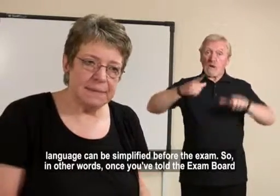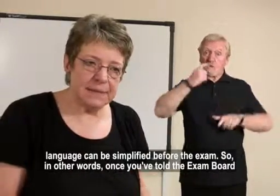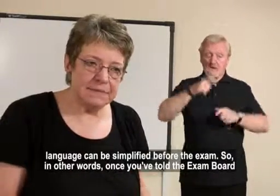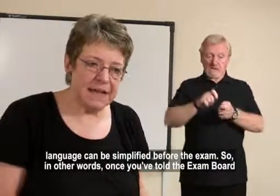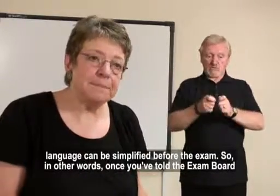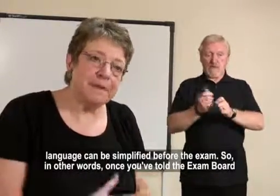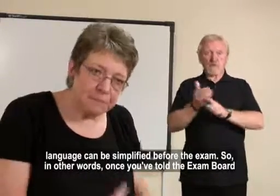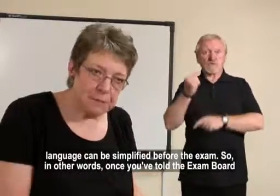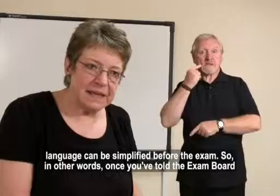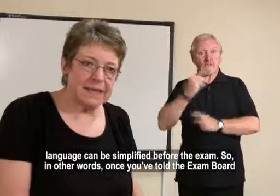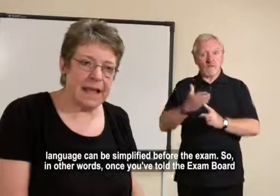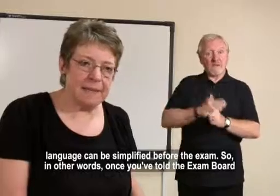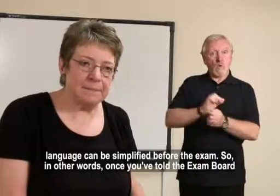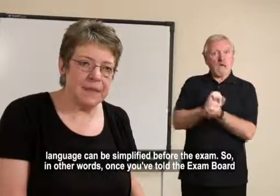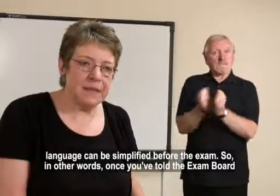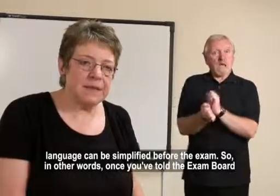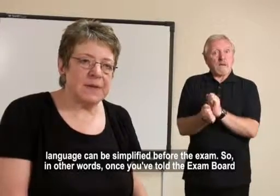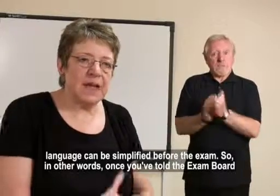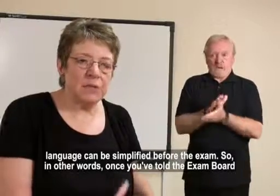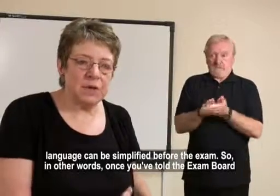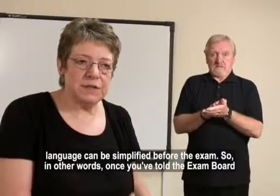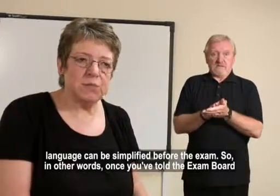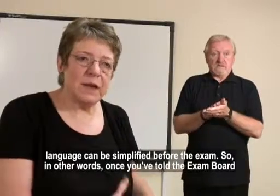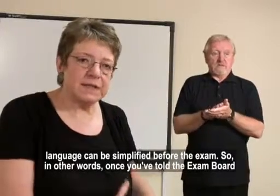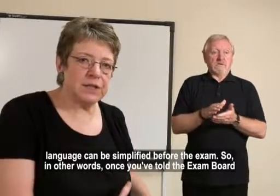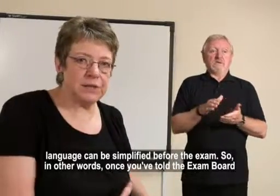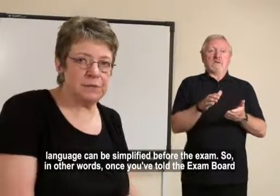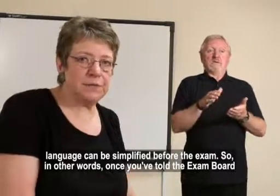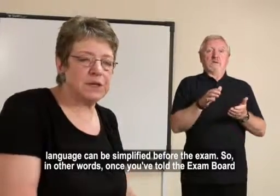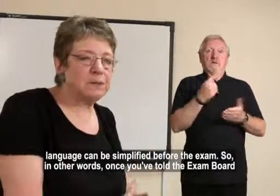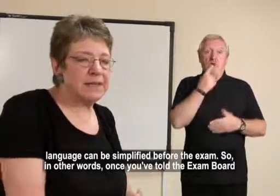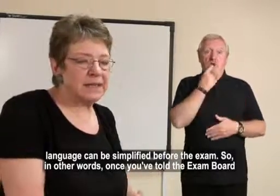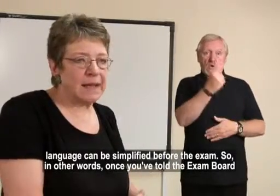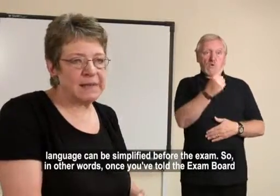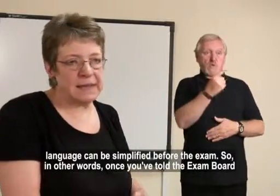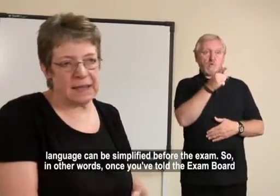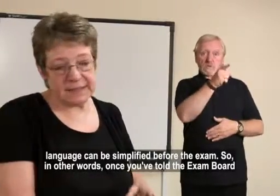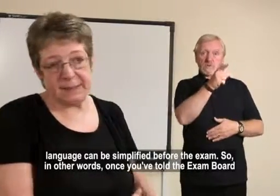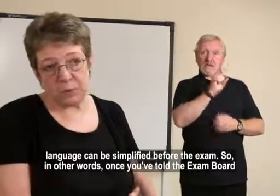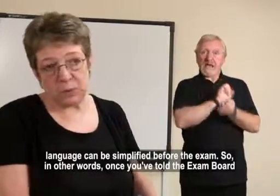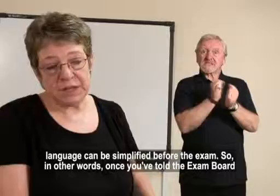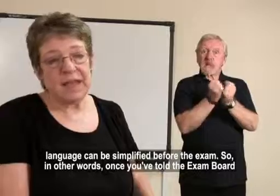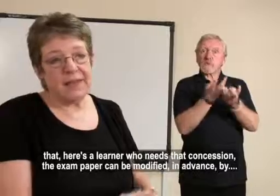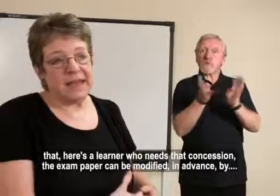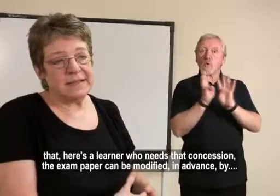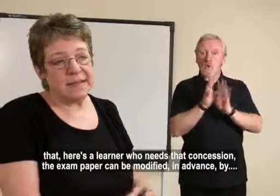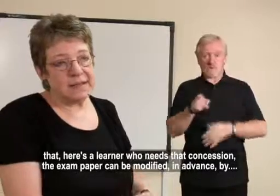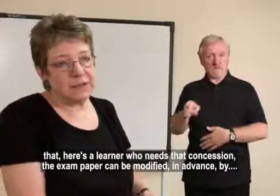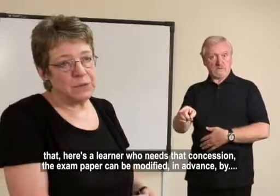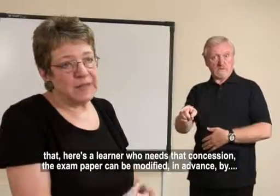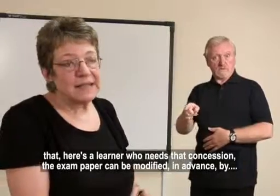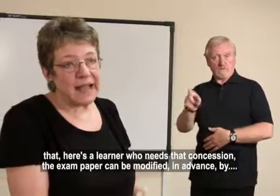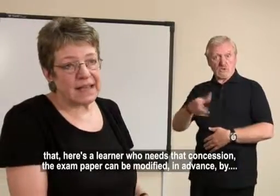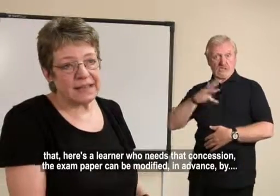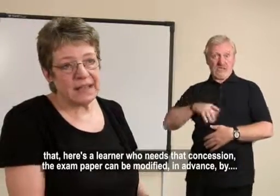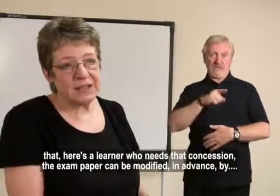can be simplified before the exam. So in other words, once you've told the exam board that here's a learner